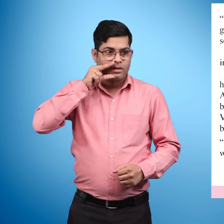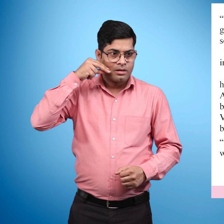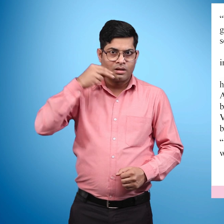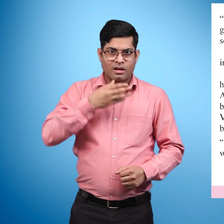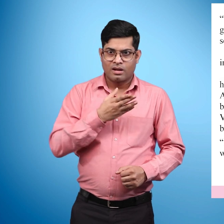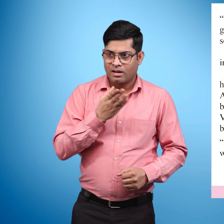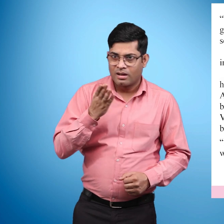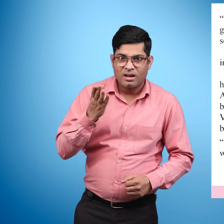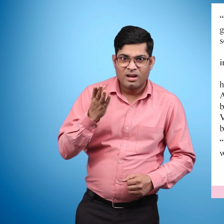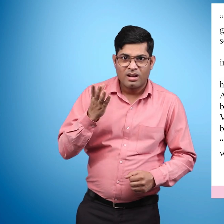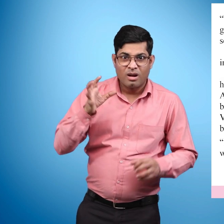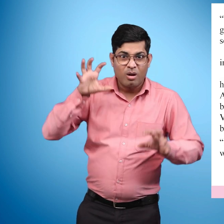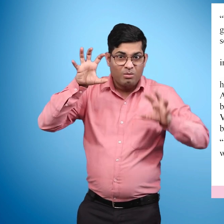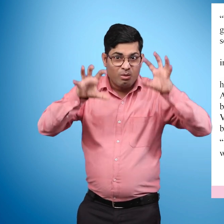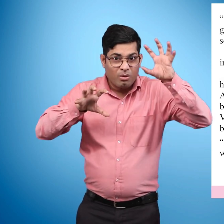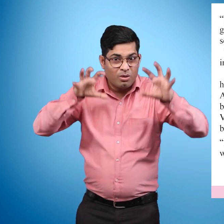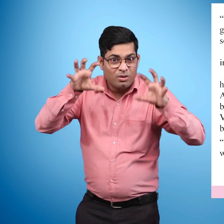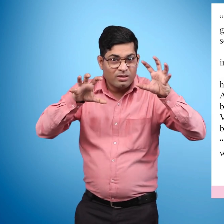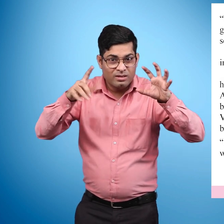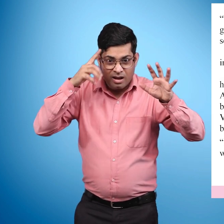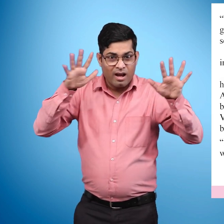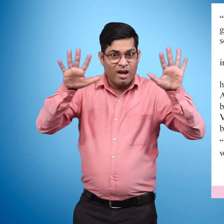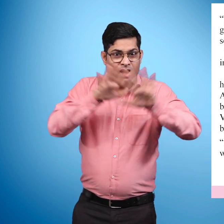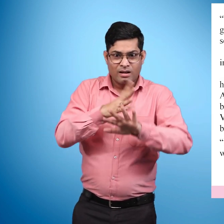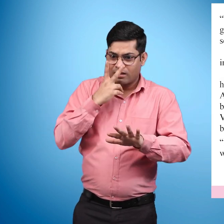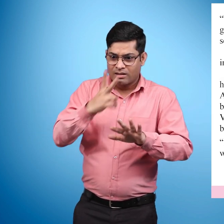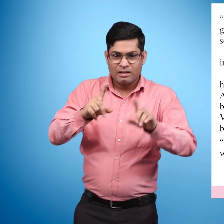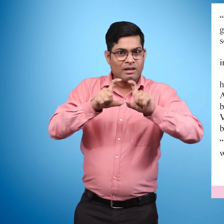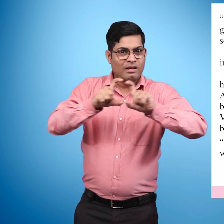"Never heard of a ghost who can't see in the dark," remarked Vijay Singh.